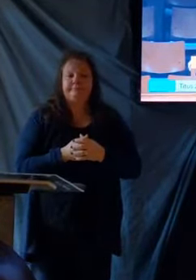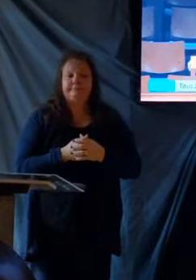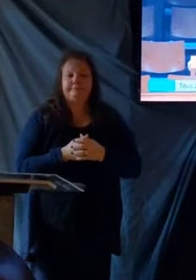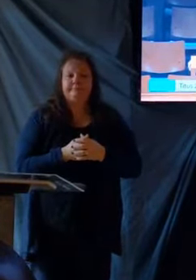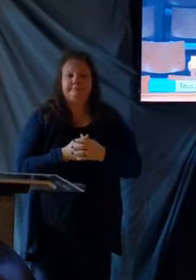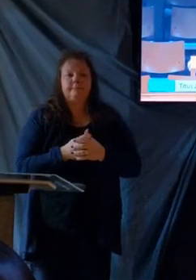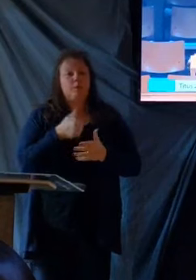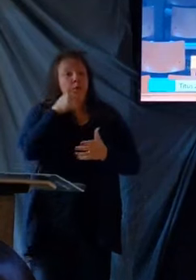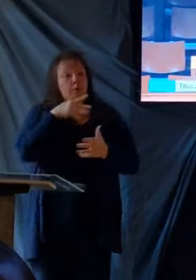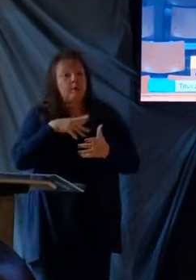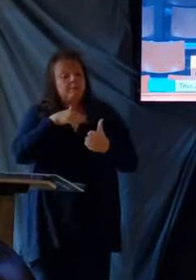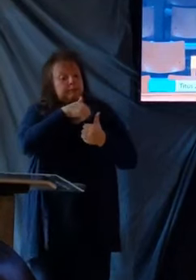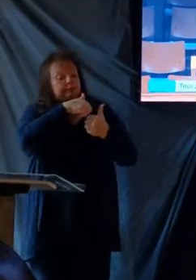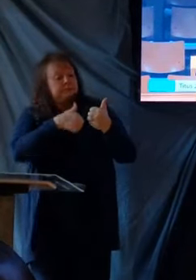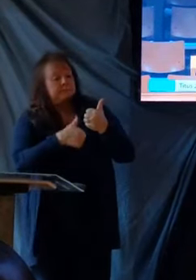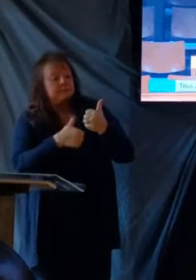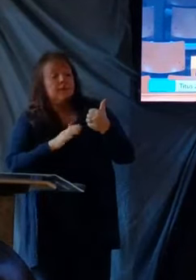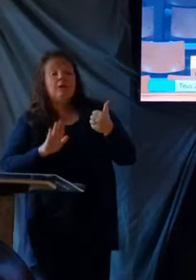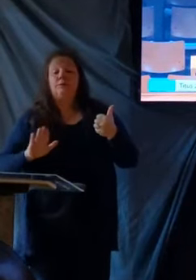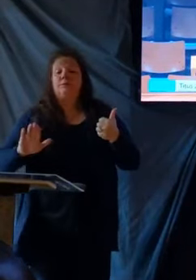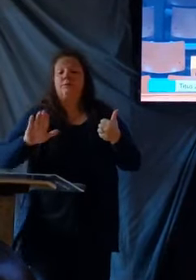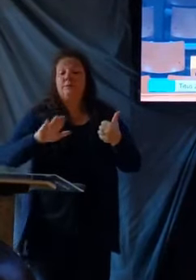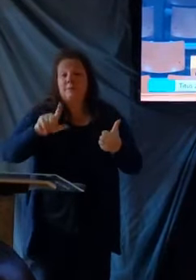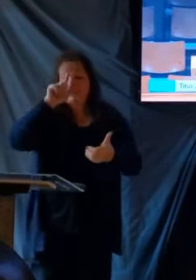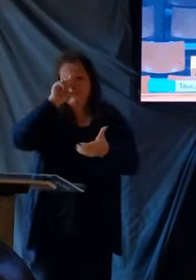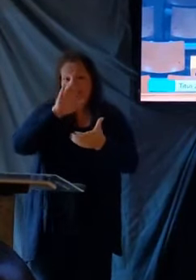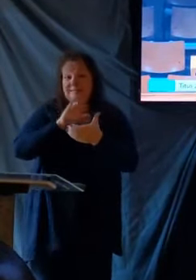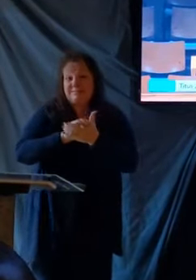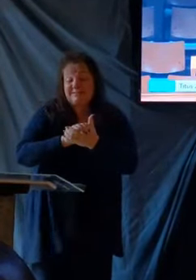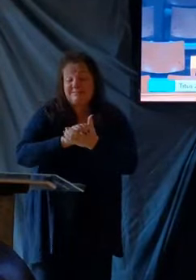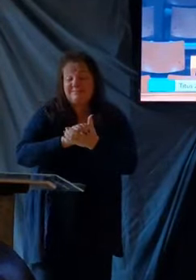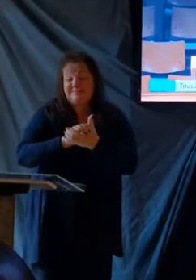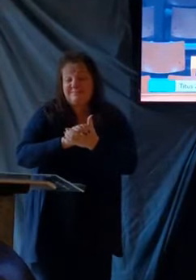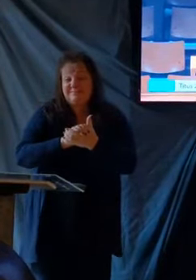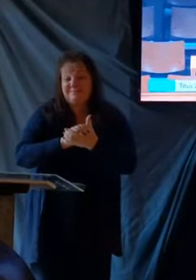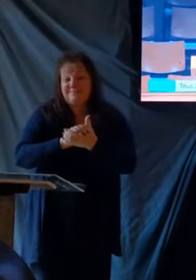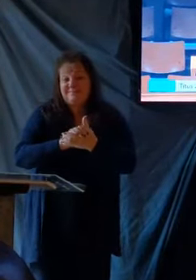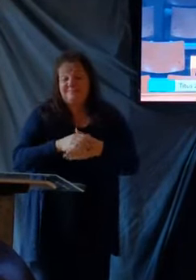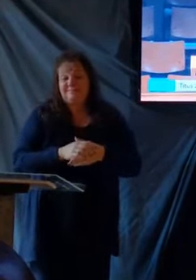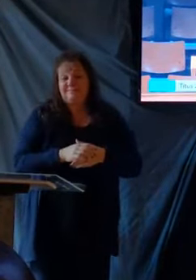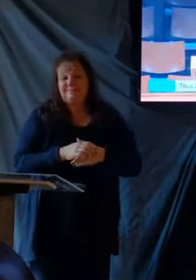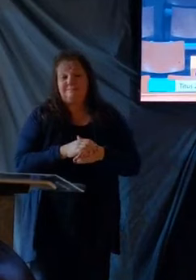They are to be subject to their own husbands.